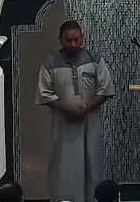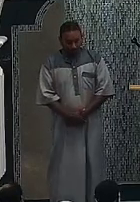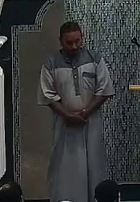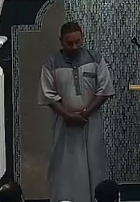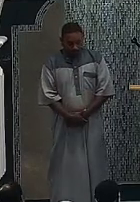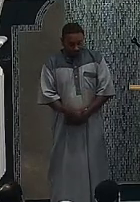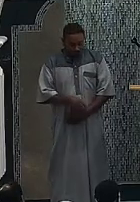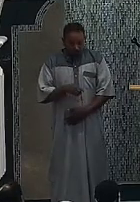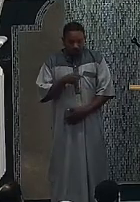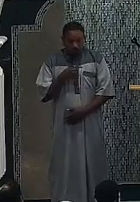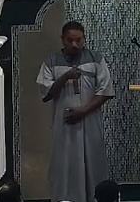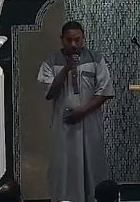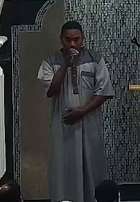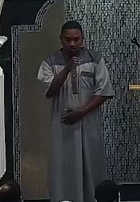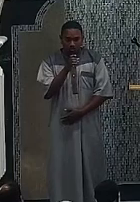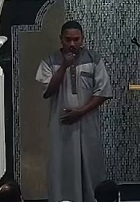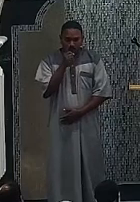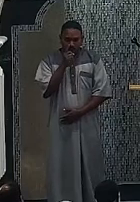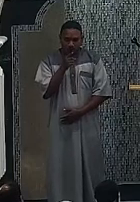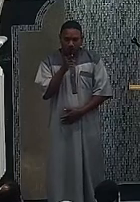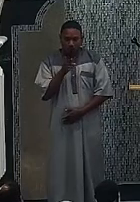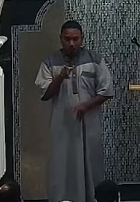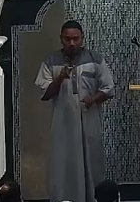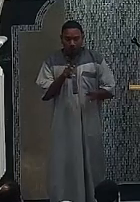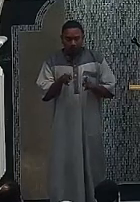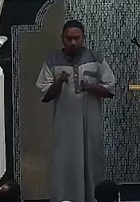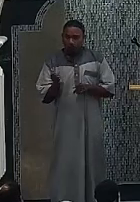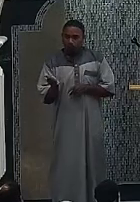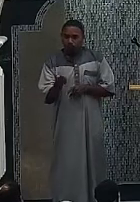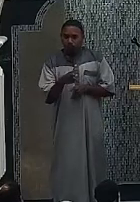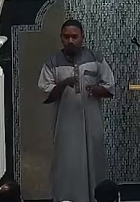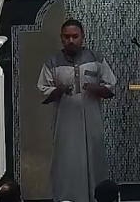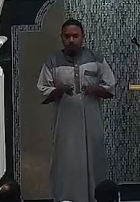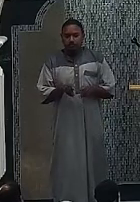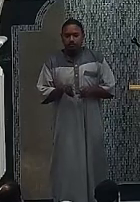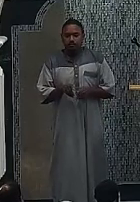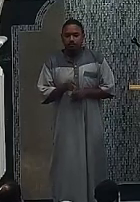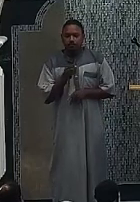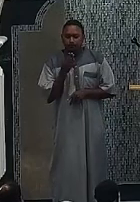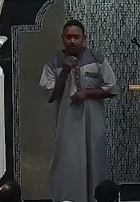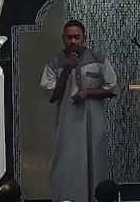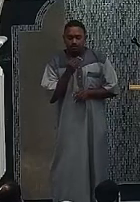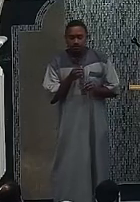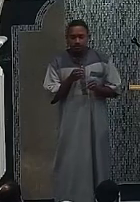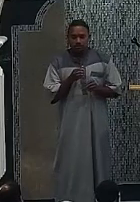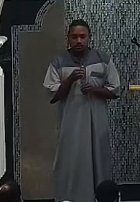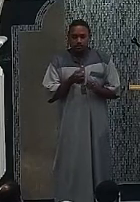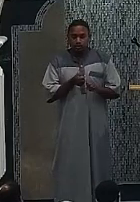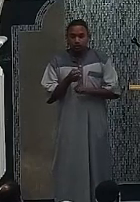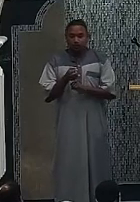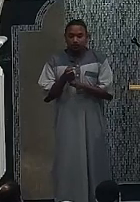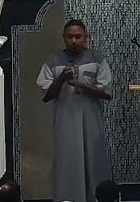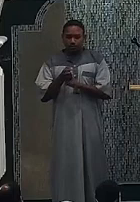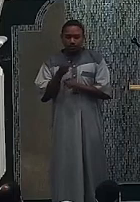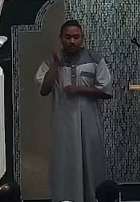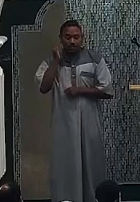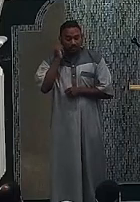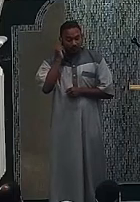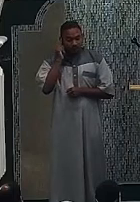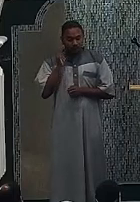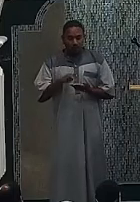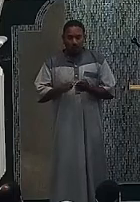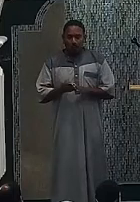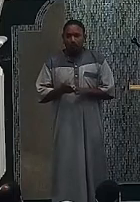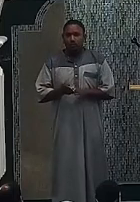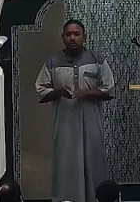adopt this year in 2023, to adopt the deaf community as your charity, as your effort, inshallah.